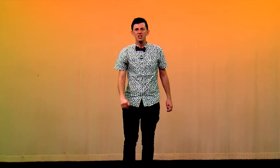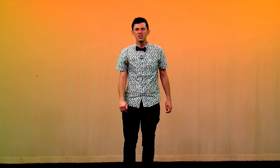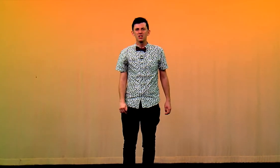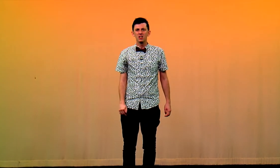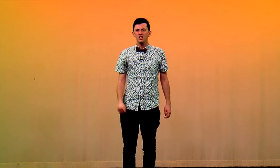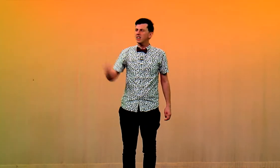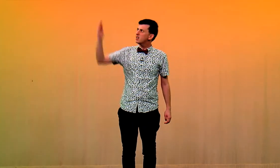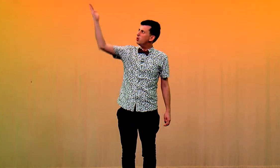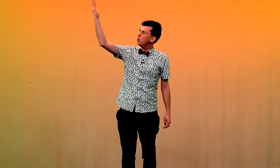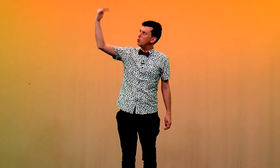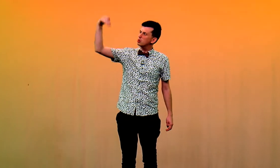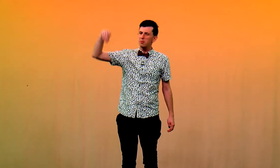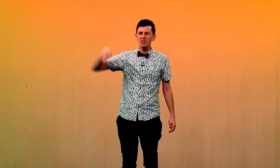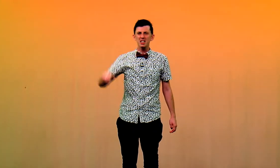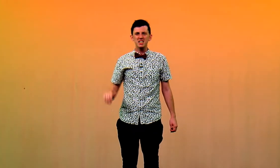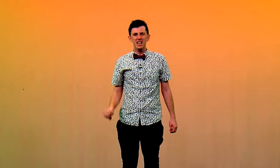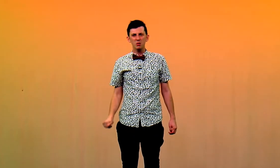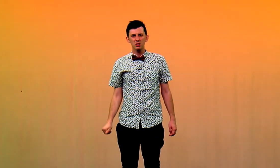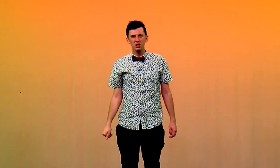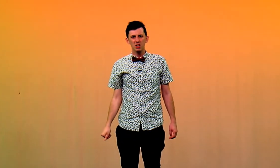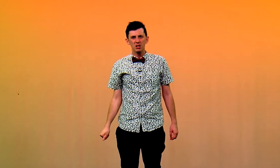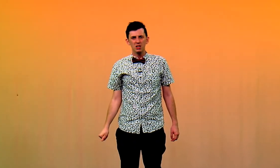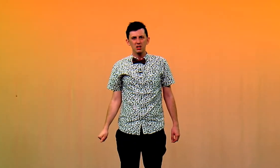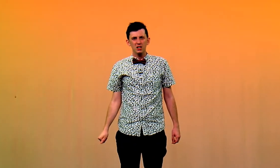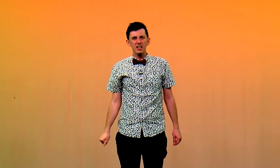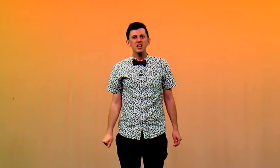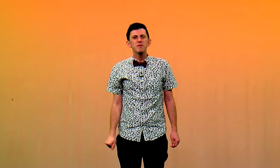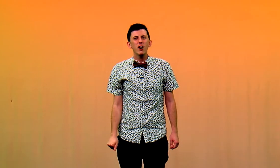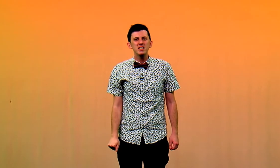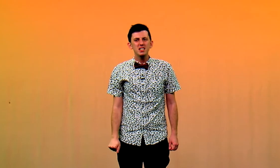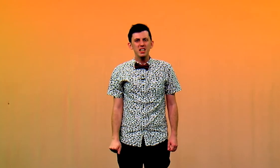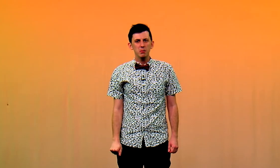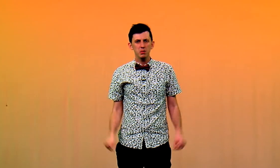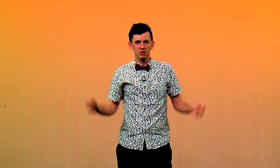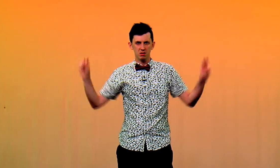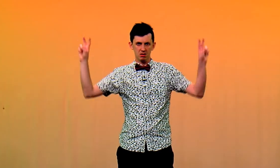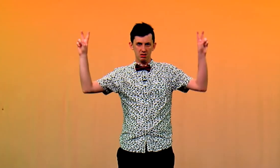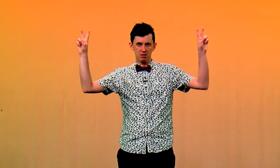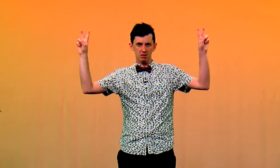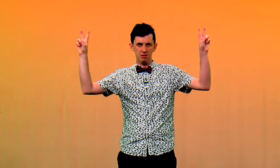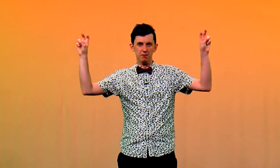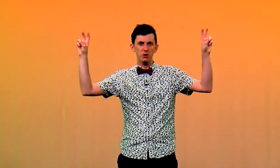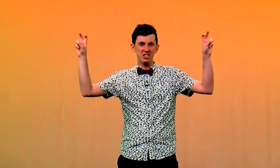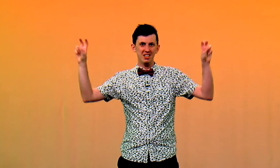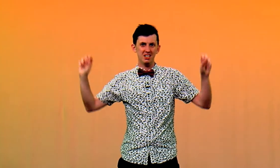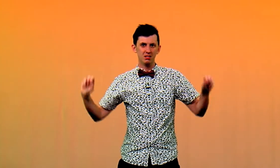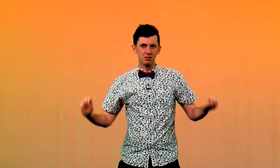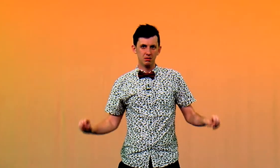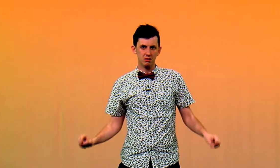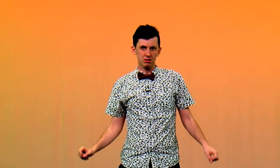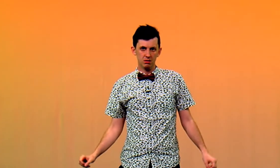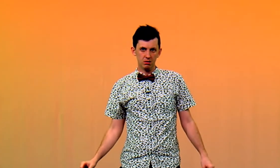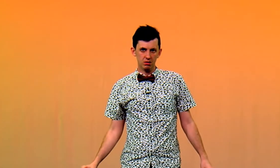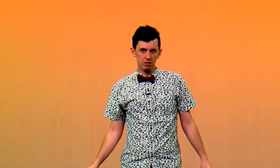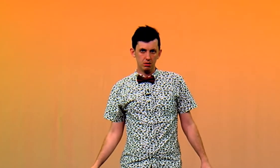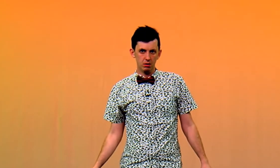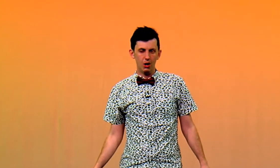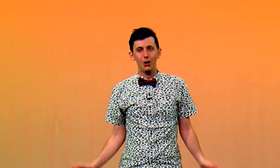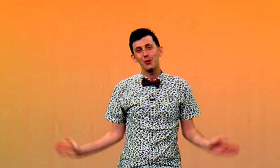He called Monkey down, and he invited him for dinner. Oh,